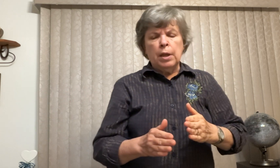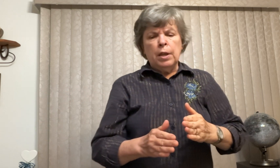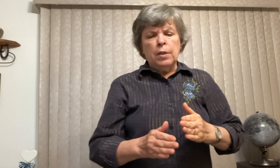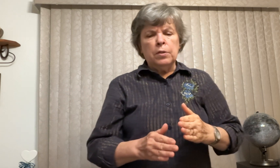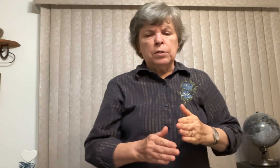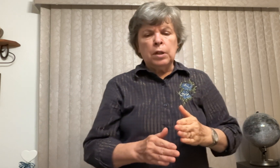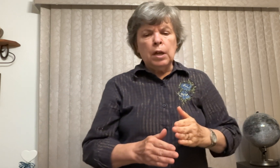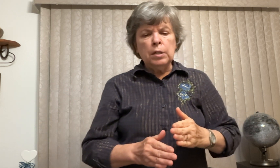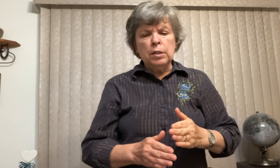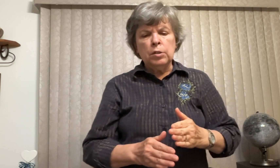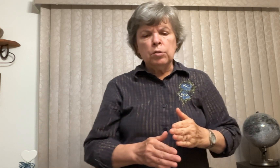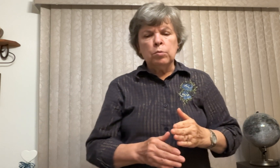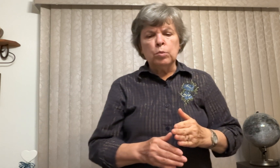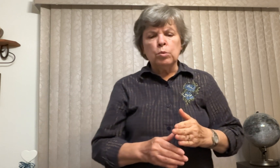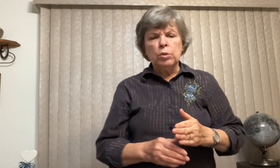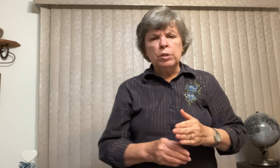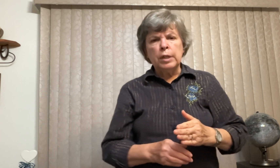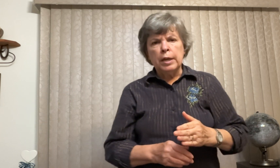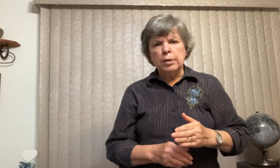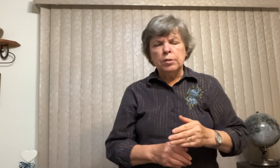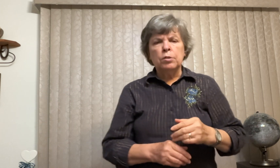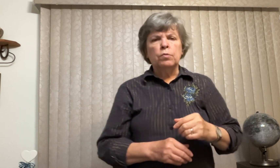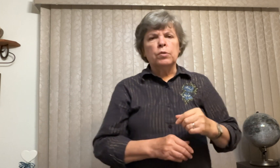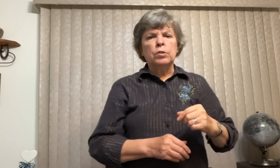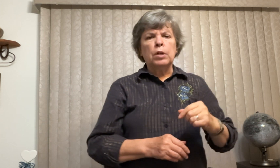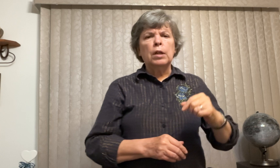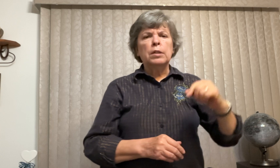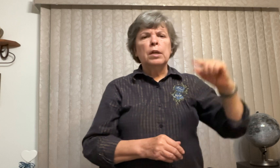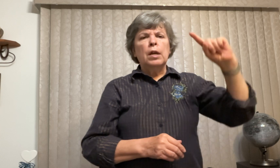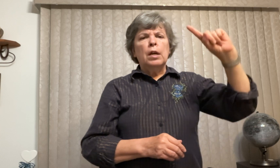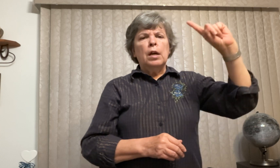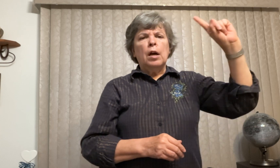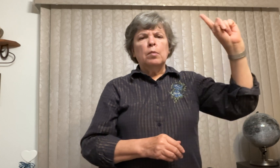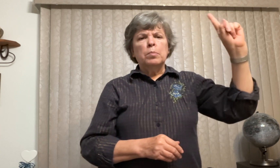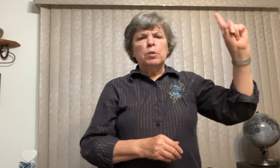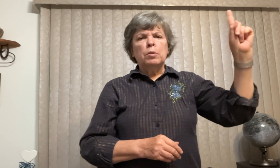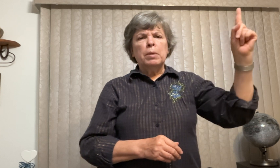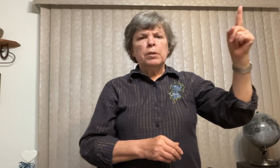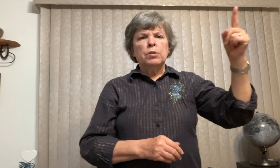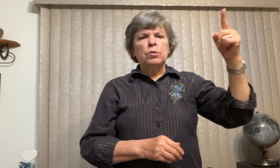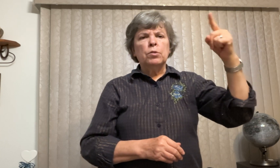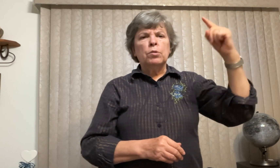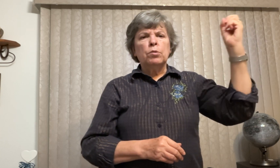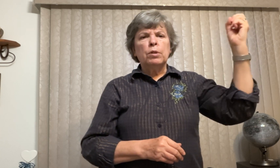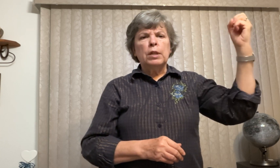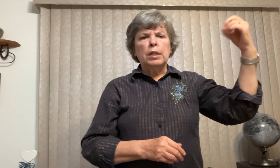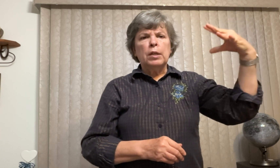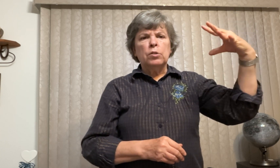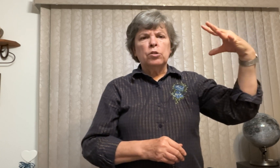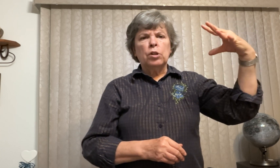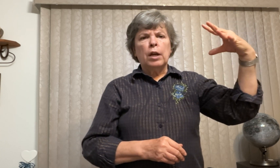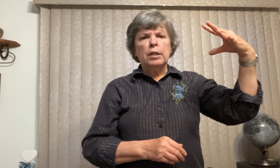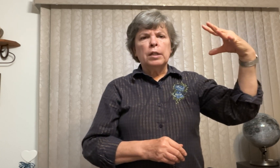The sun to rule the day. So for sun, you can make a circle and then shine it like